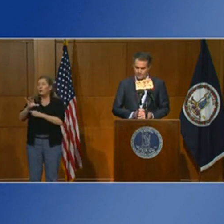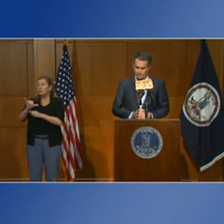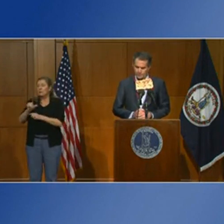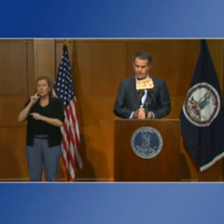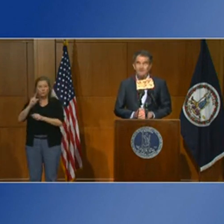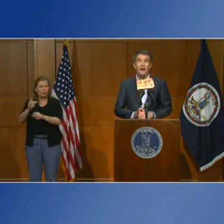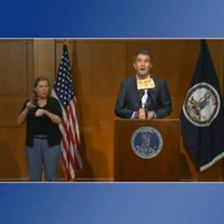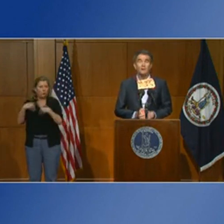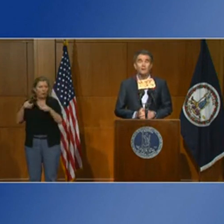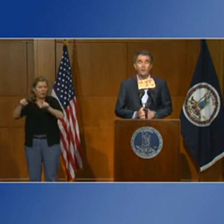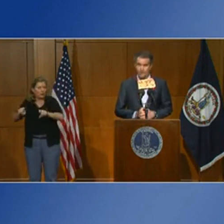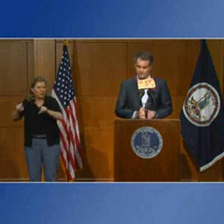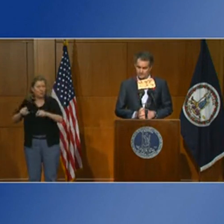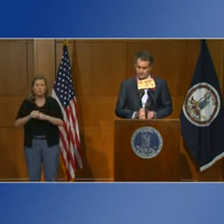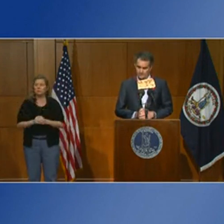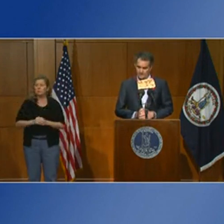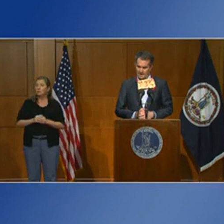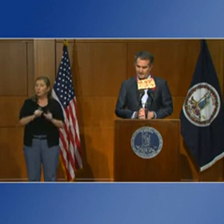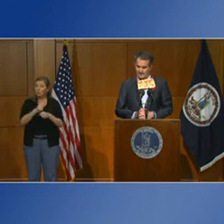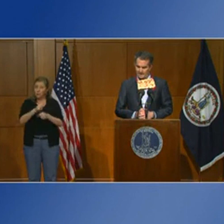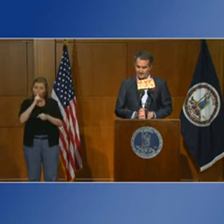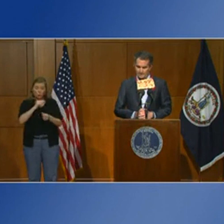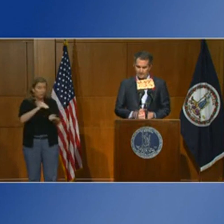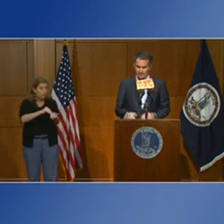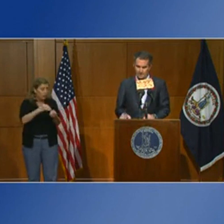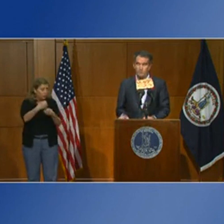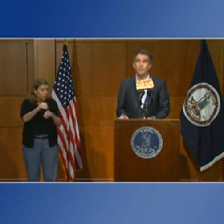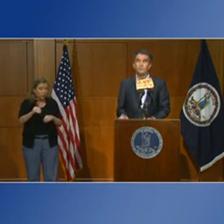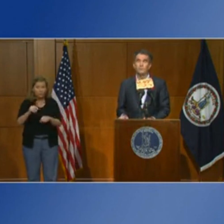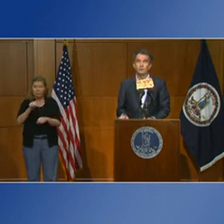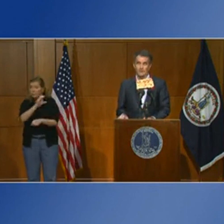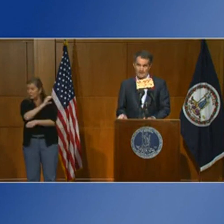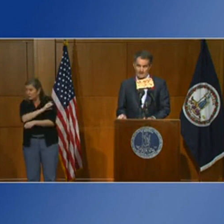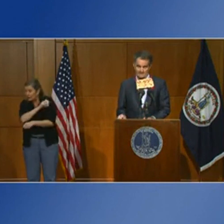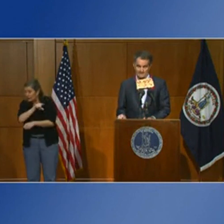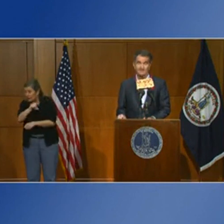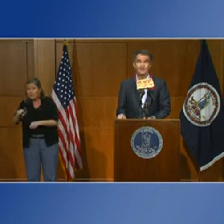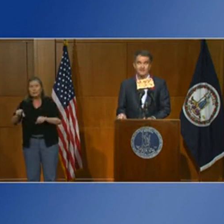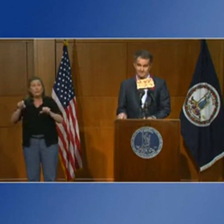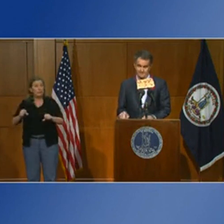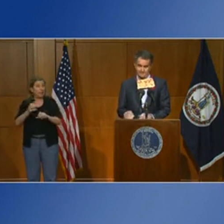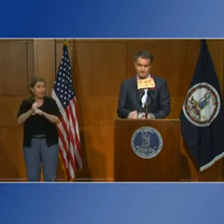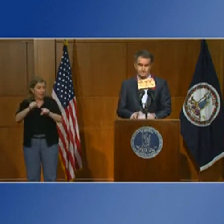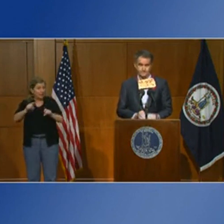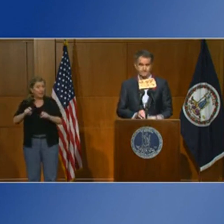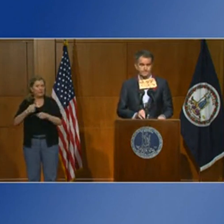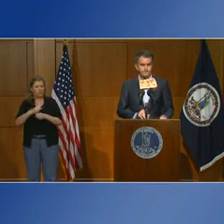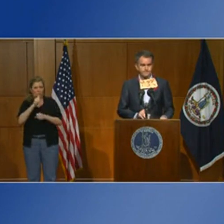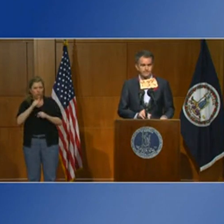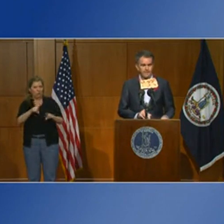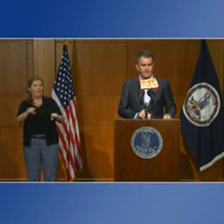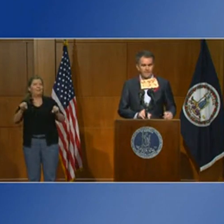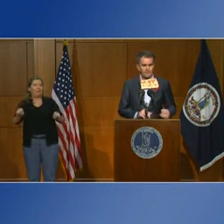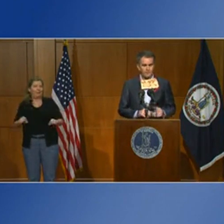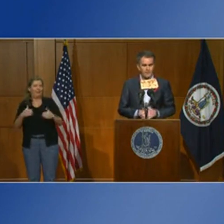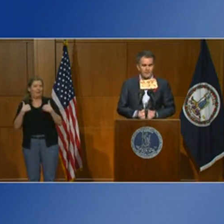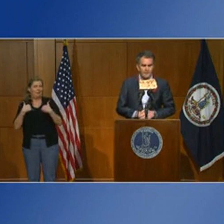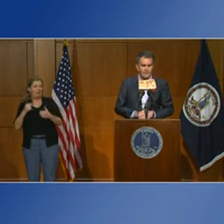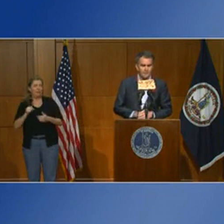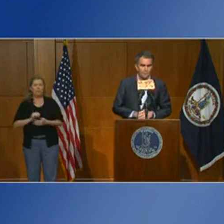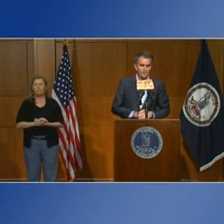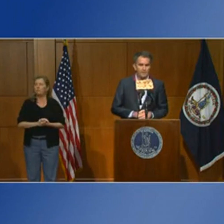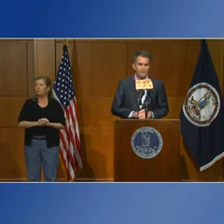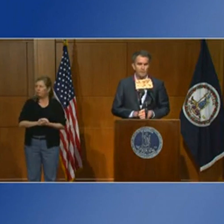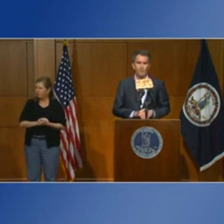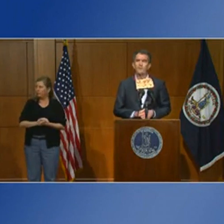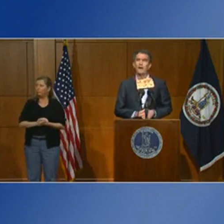continue to ensure that doctors' offices and clinics are able to access testing. This week, we